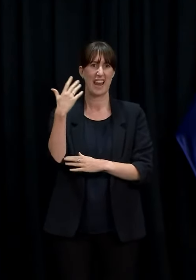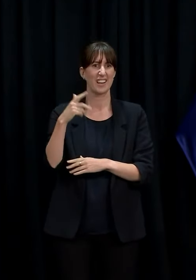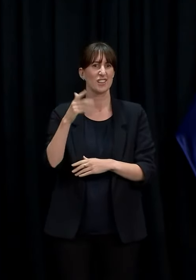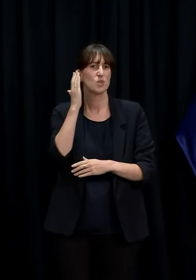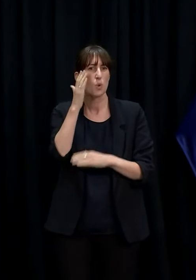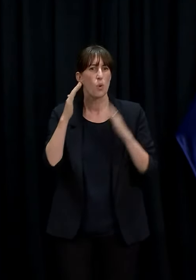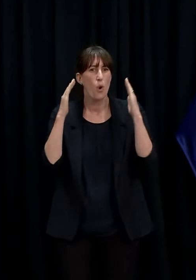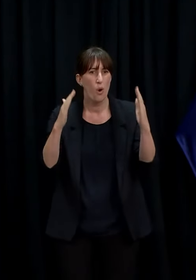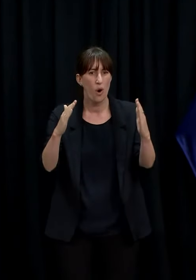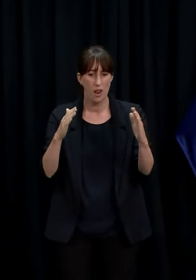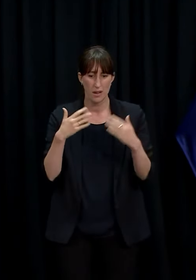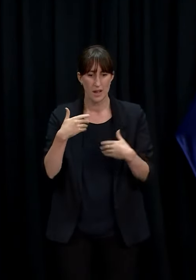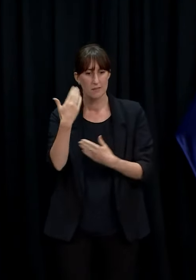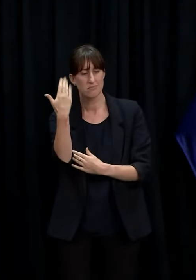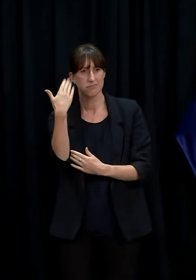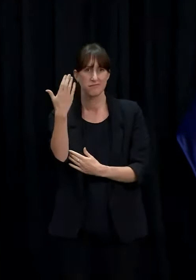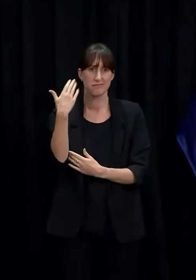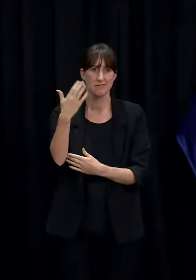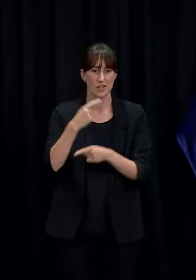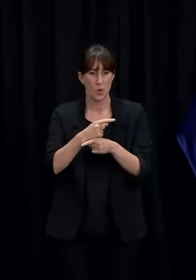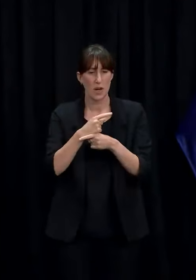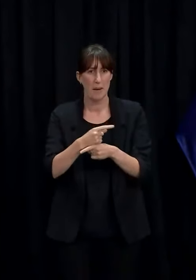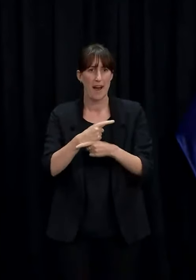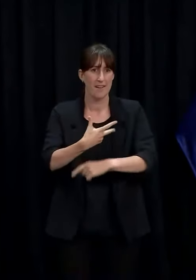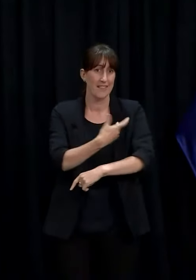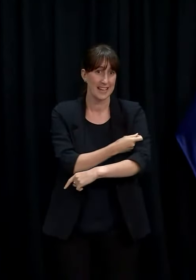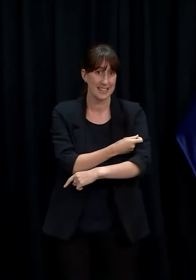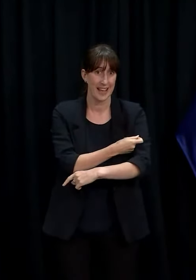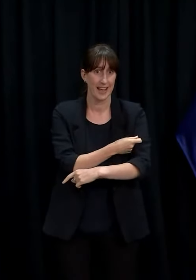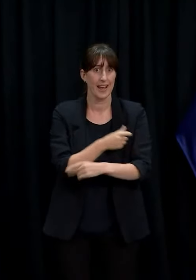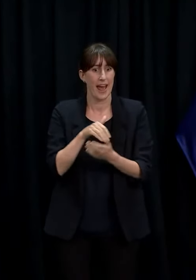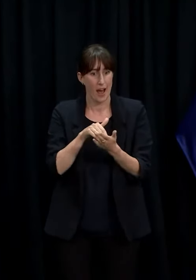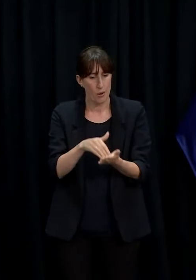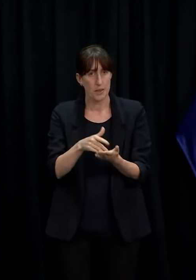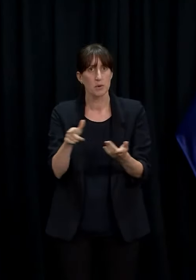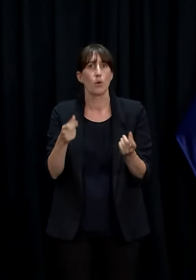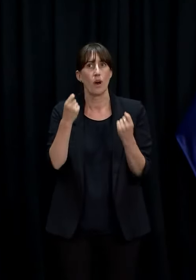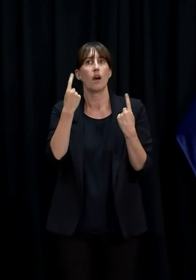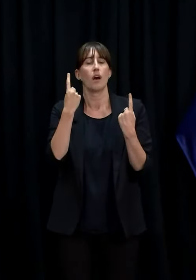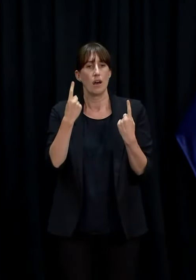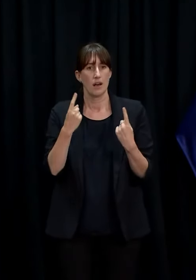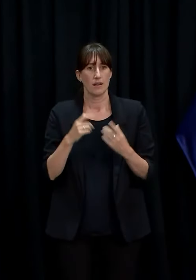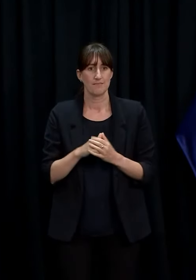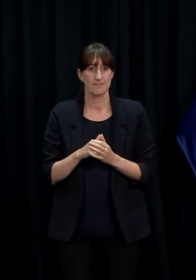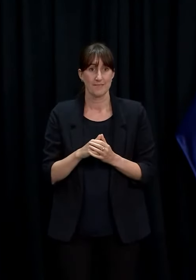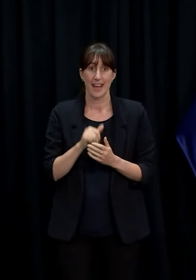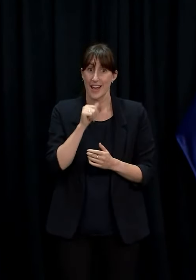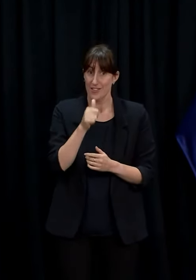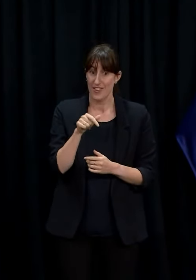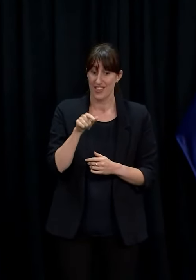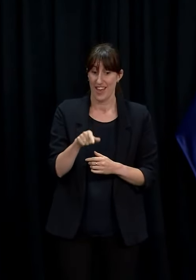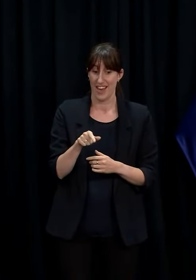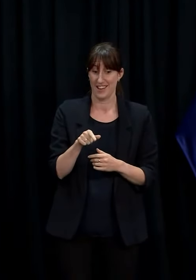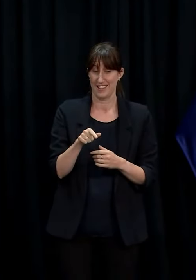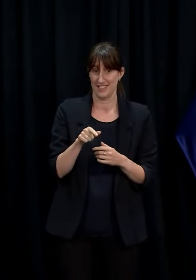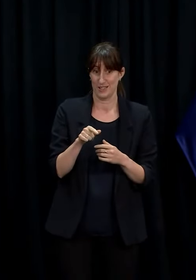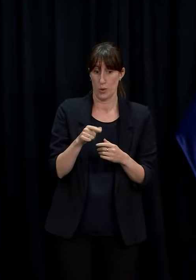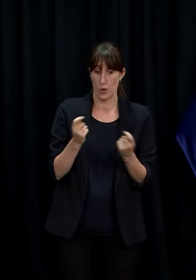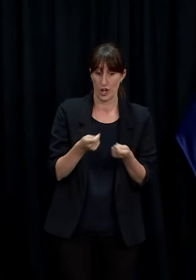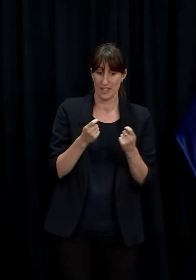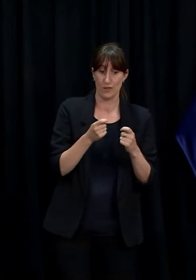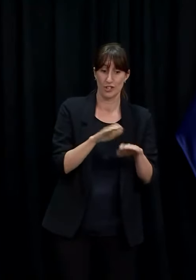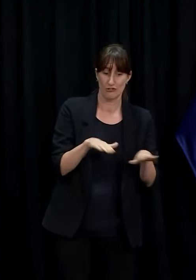for. In some cases, in a lot of cases, in fact, we found that increases the likelihood that the parents themselves will be vaccinated if they haven't been already.